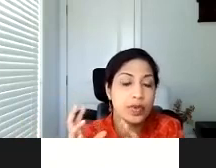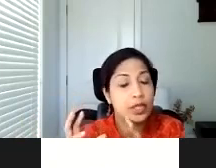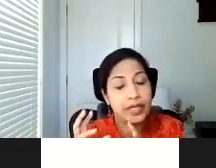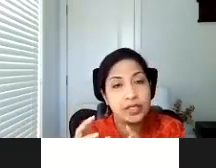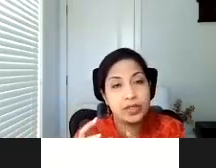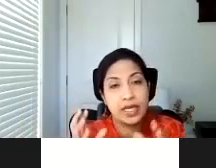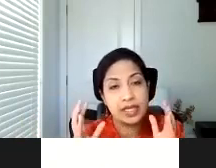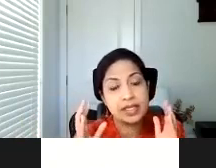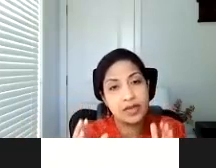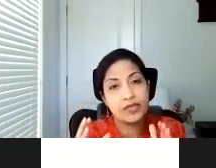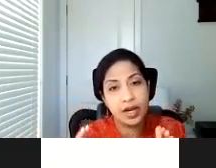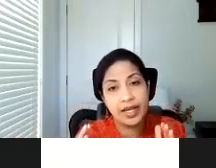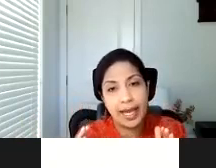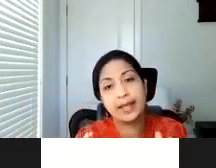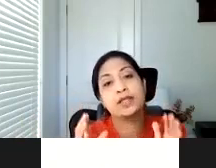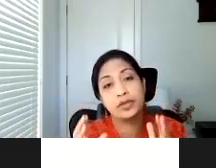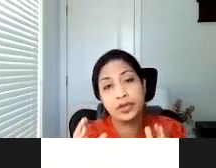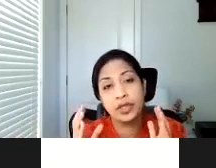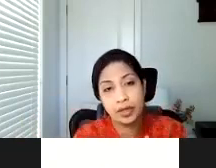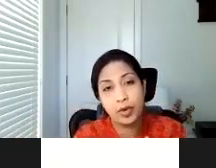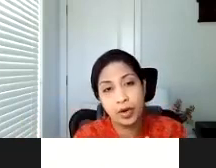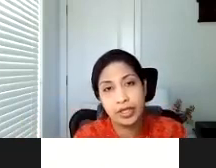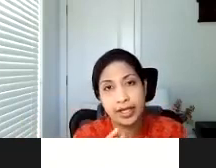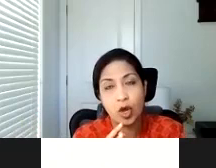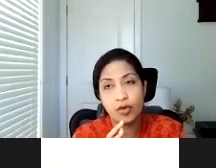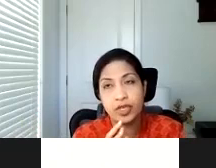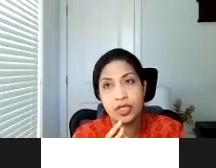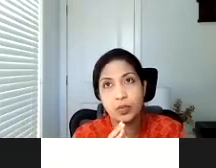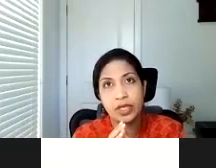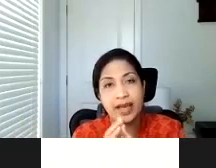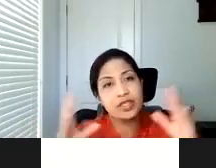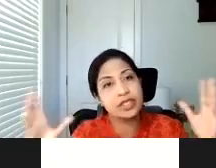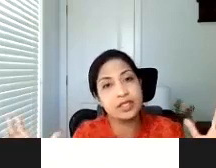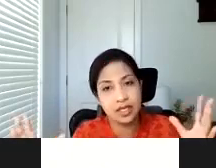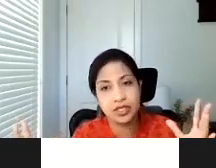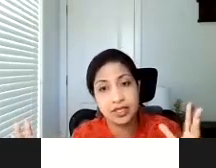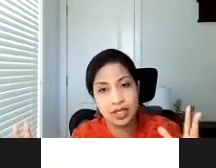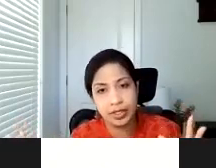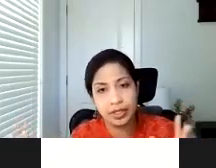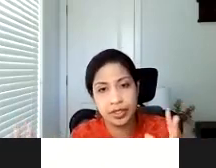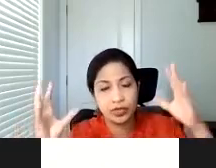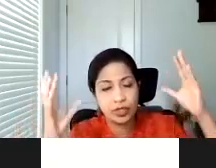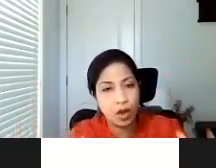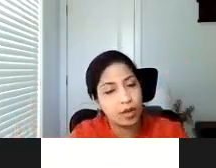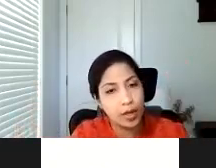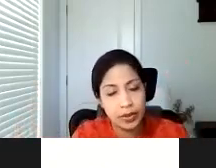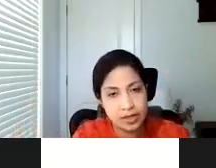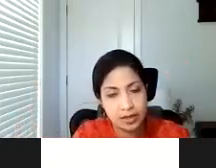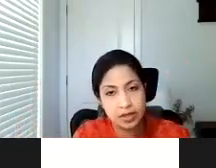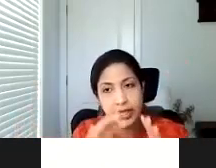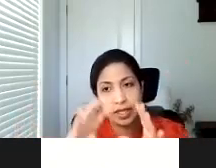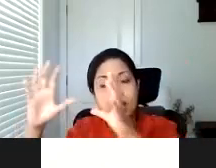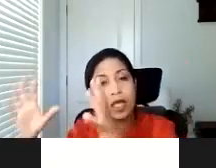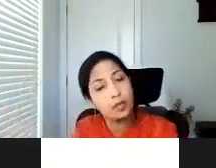just very quickly to say, I think the safeguarding angle is really important. And often we have these discussions separately. You know, we talk about